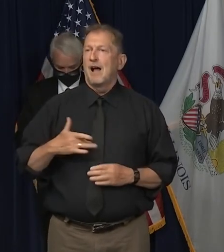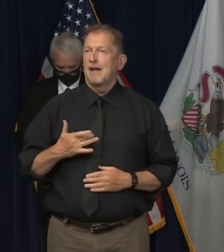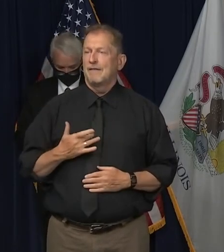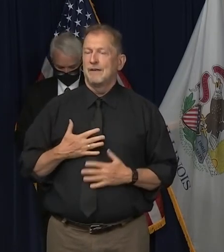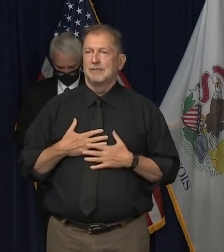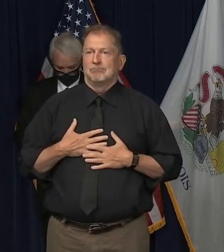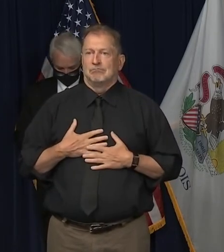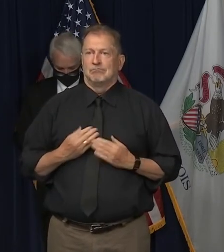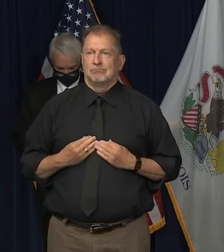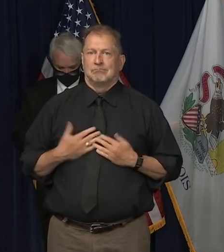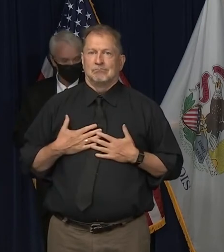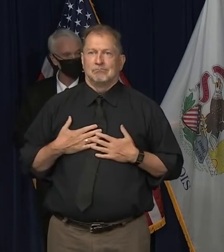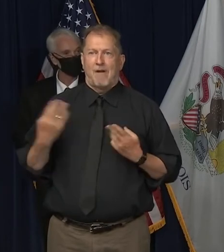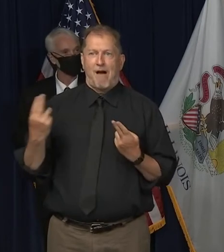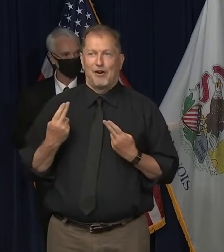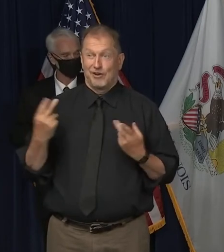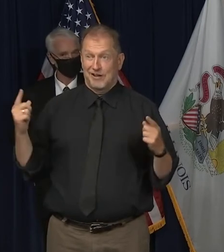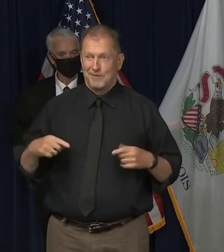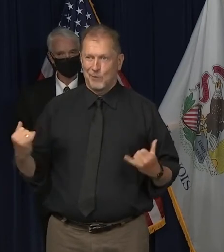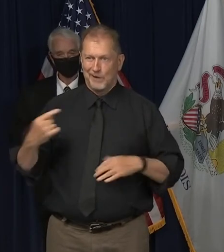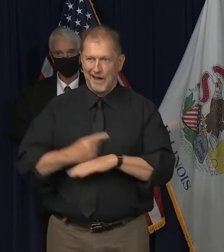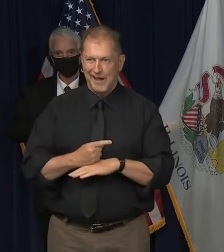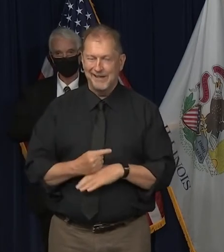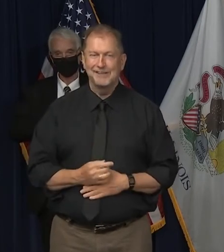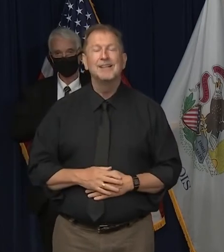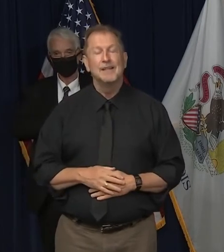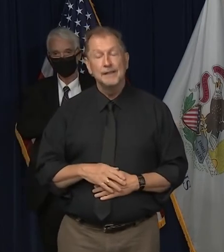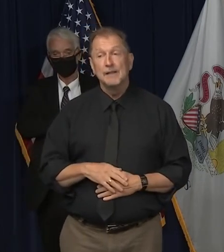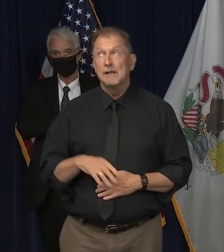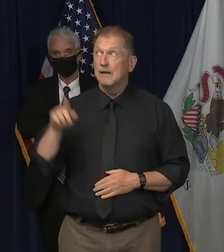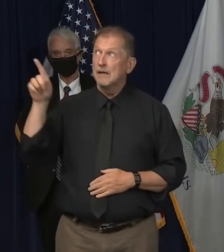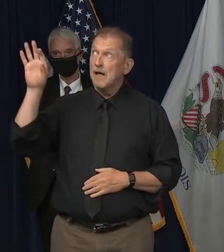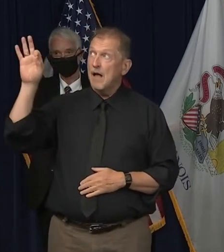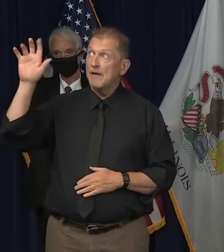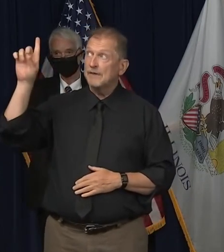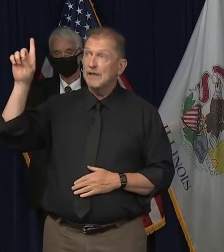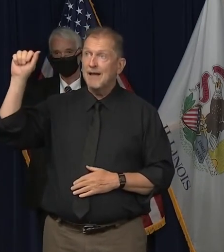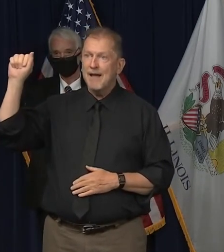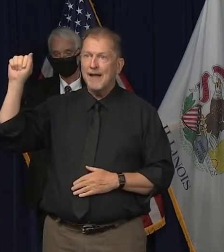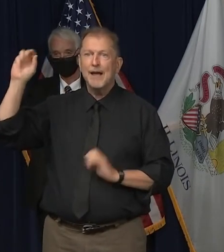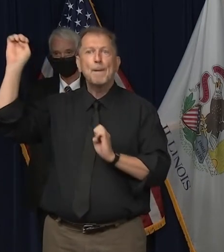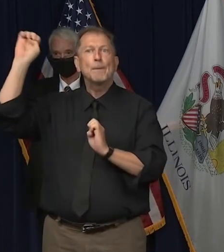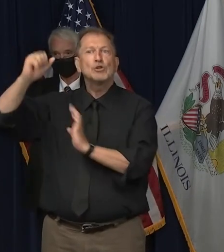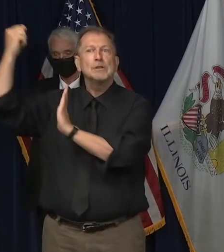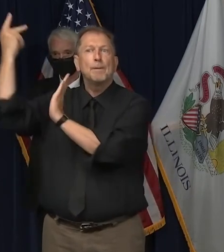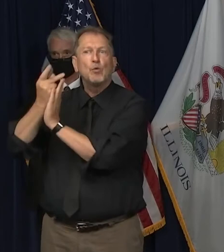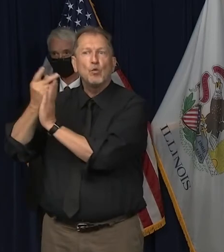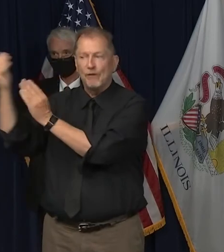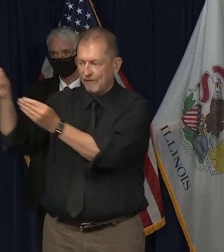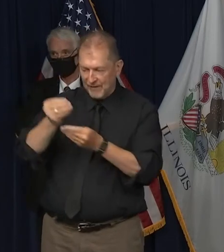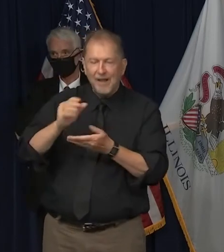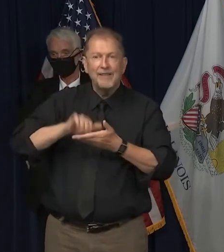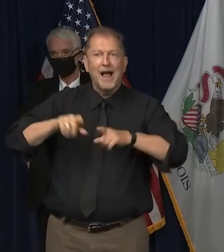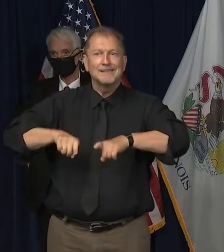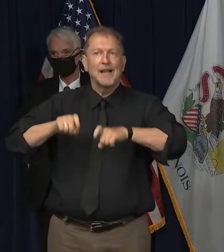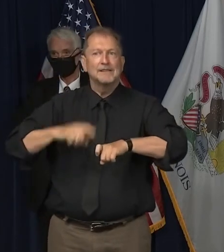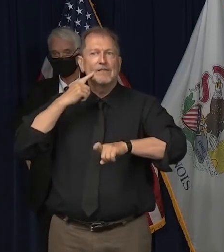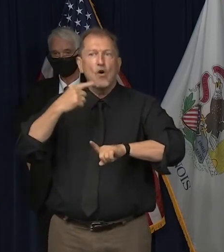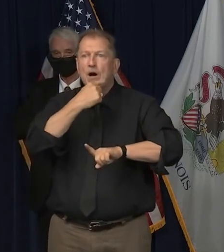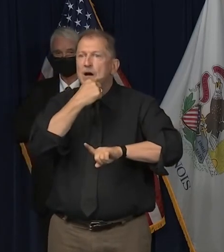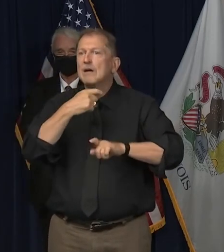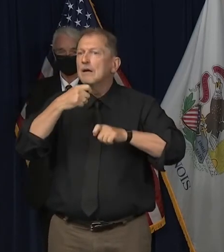be with you today. I think we all would agree that the FDA emergency use authorization is extremely